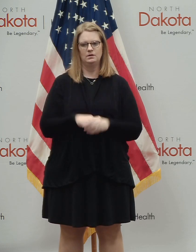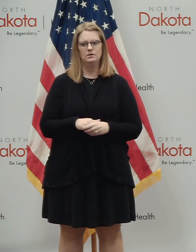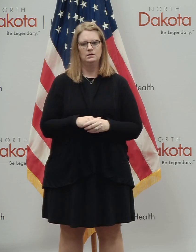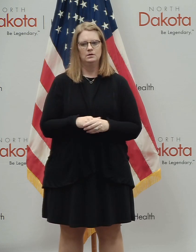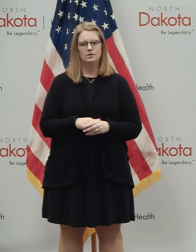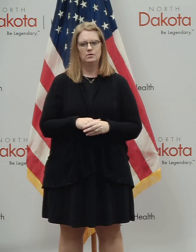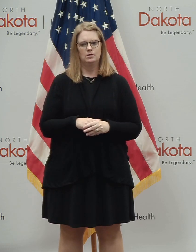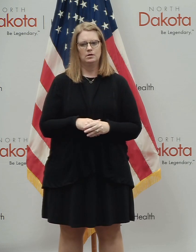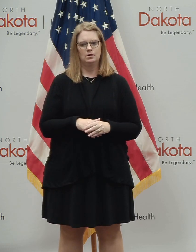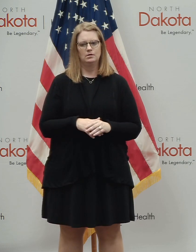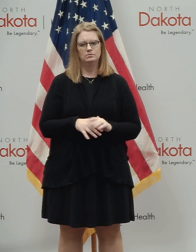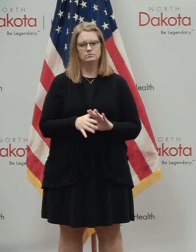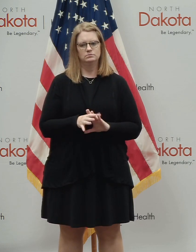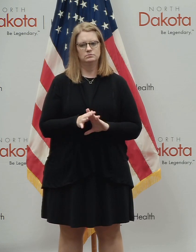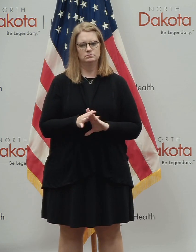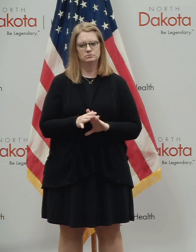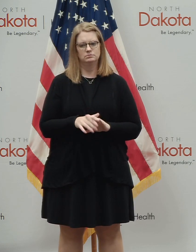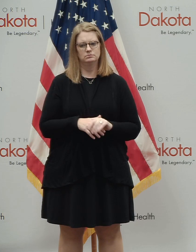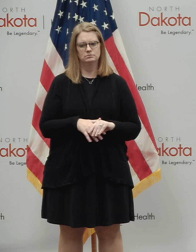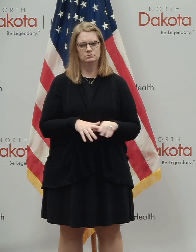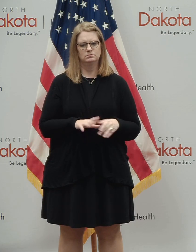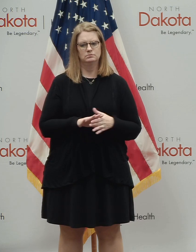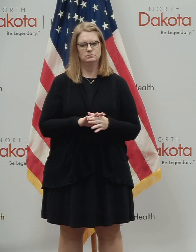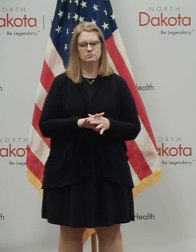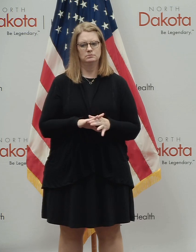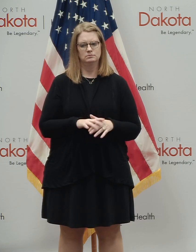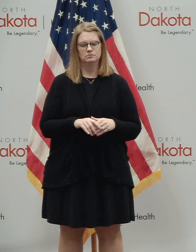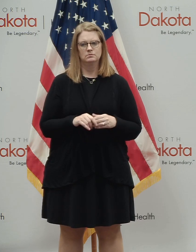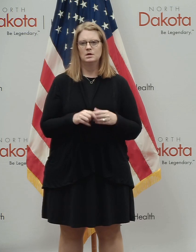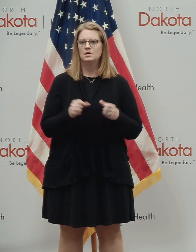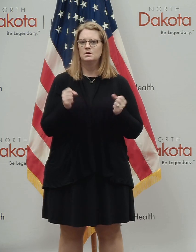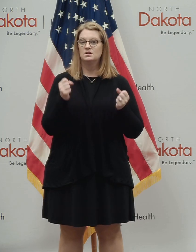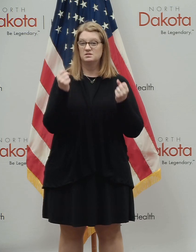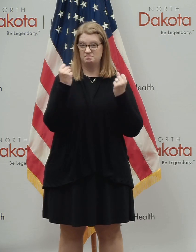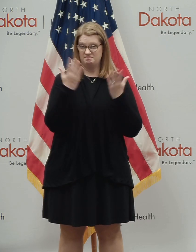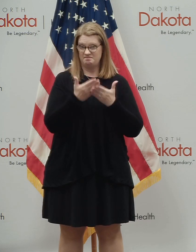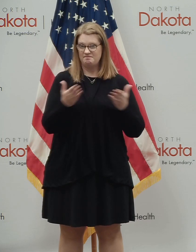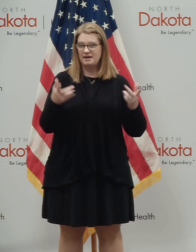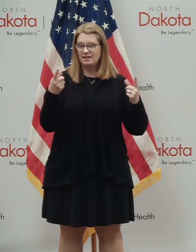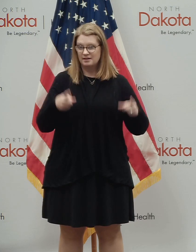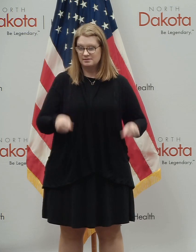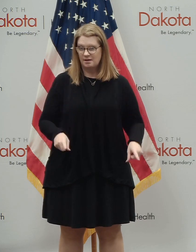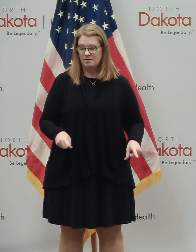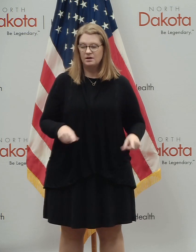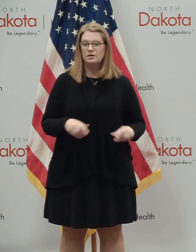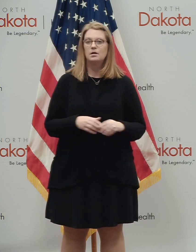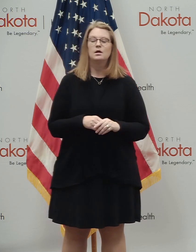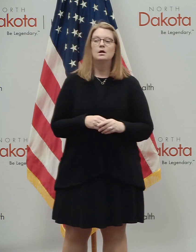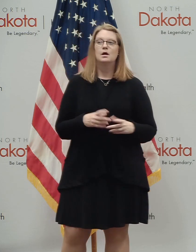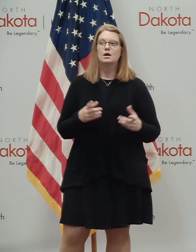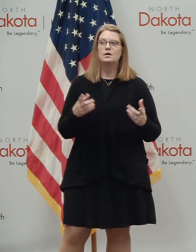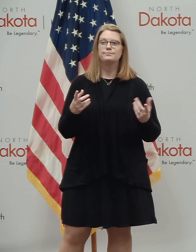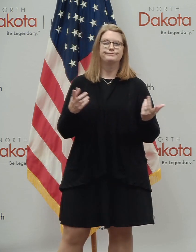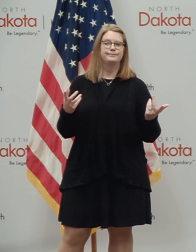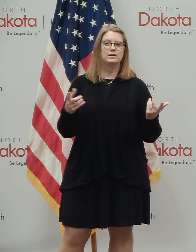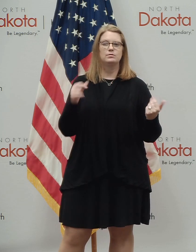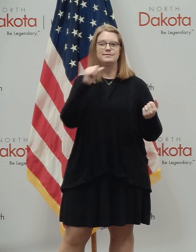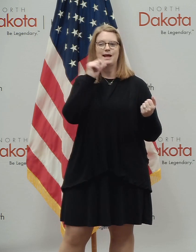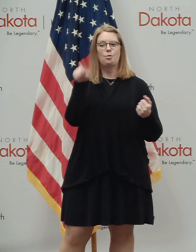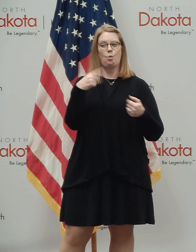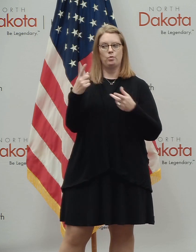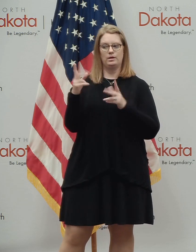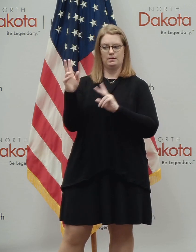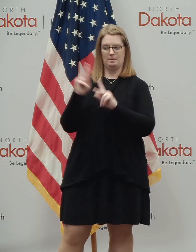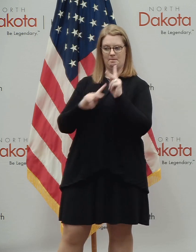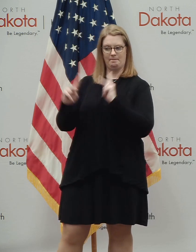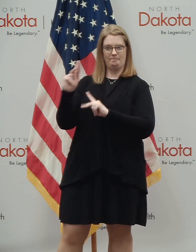And as we know, one of the things, again, lots of other things going on during COVID, not just people